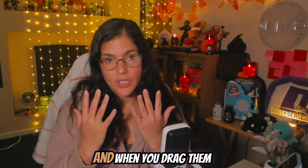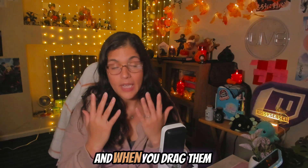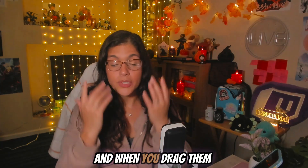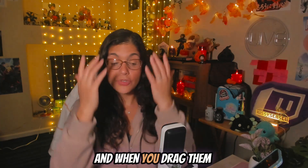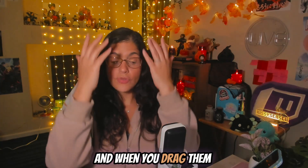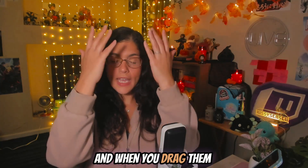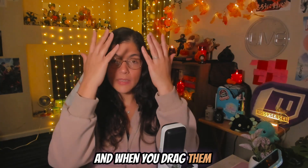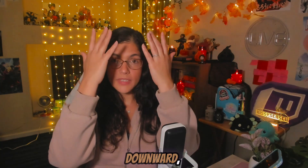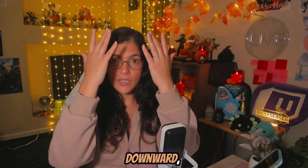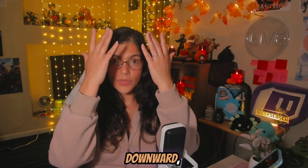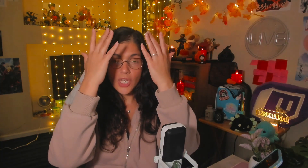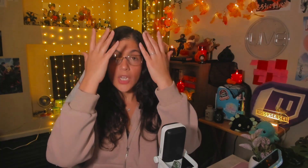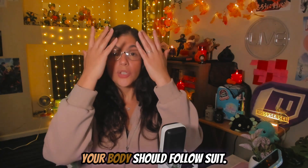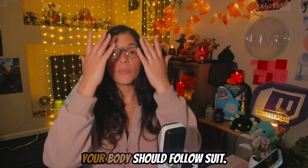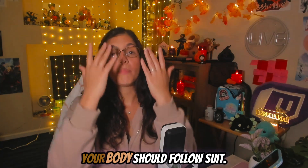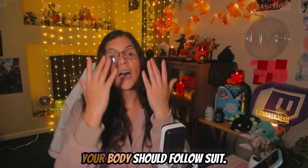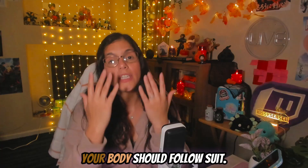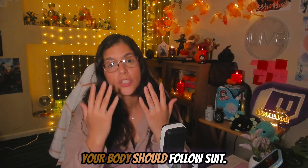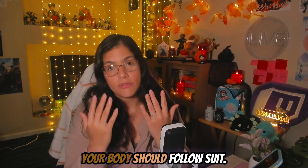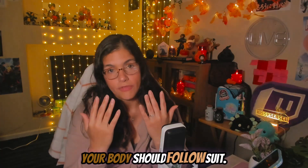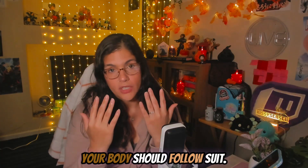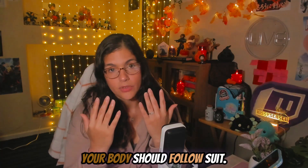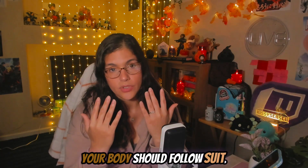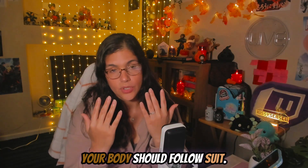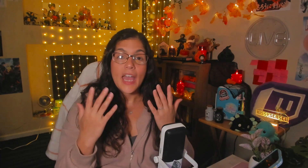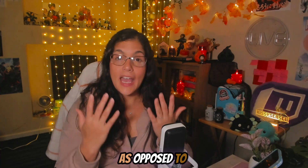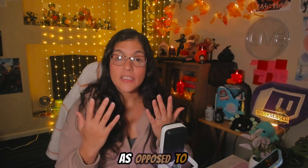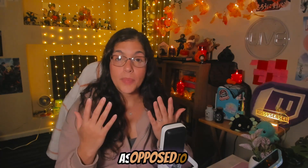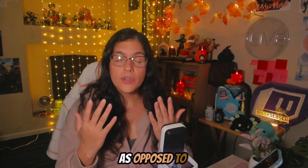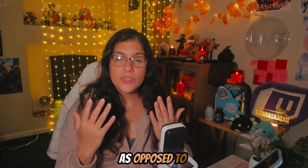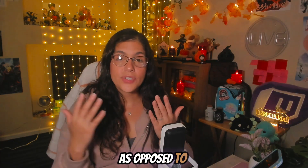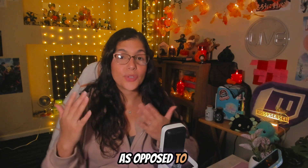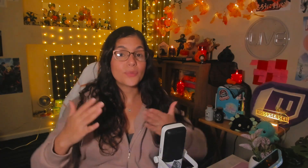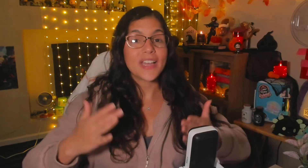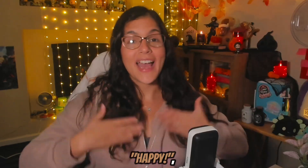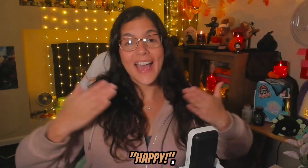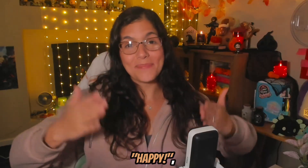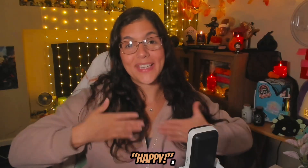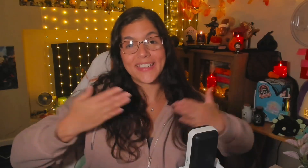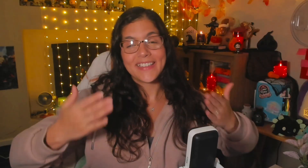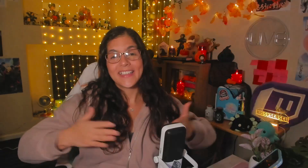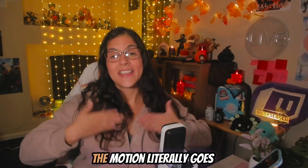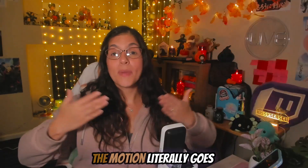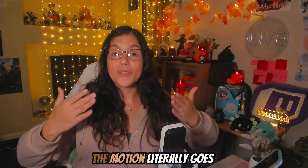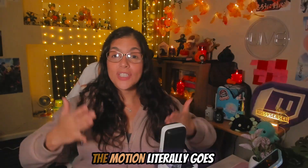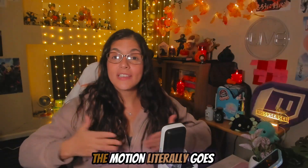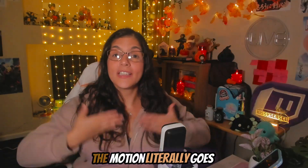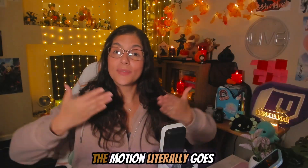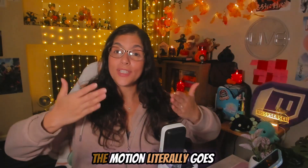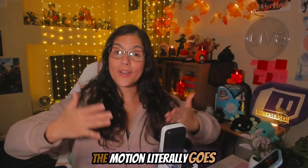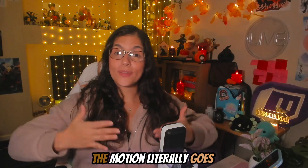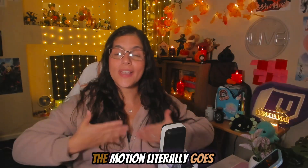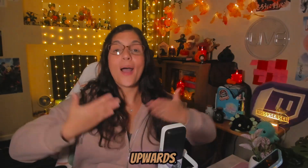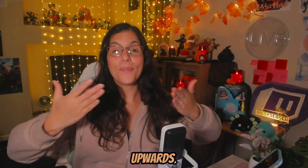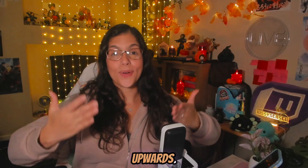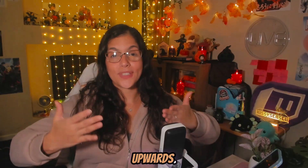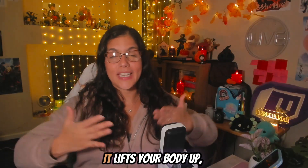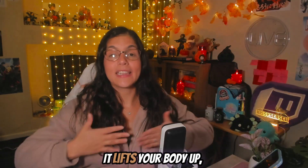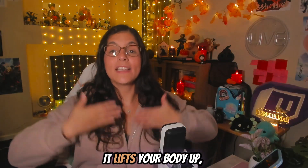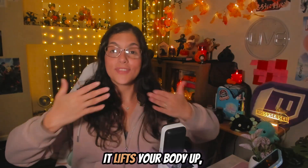when you drag them downward, your body should follow suit, as opposed to happy. The motion literally goes upwards. It lifts your